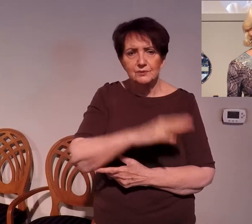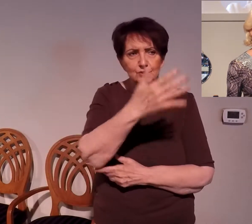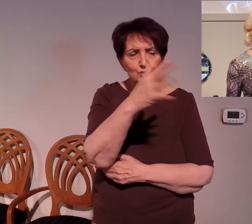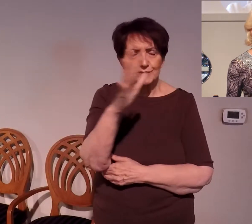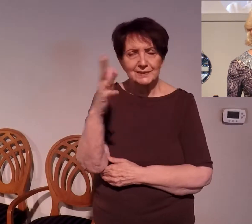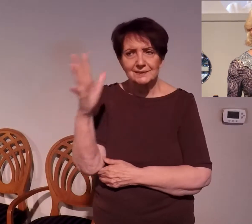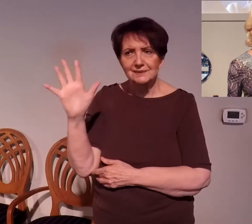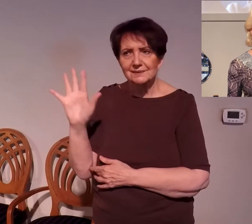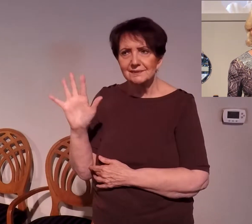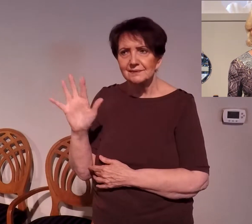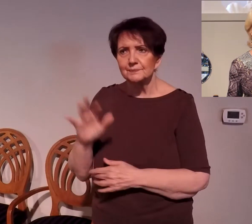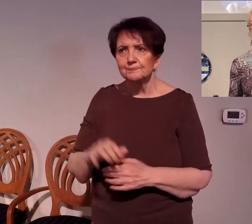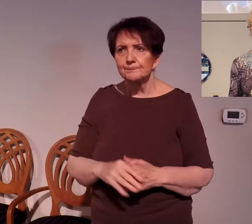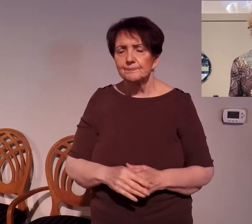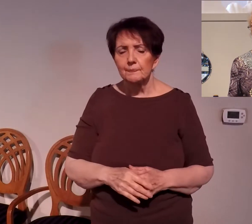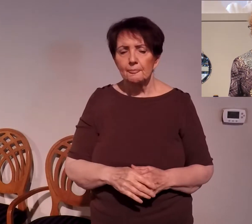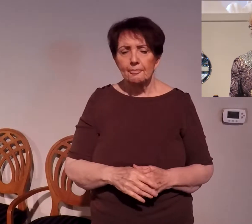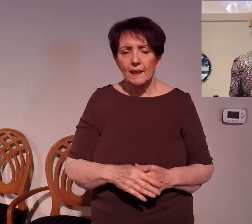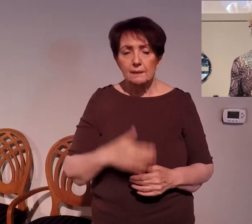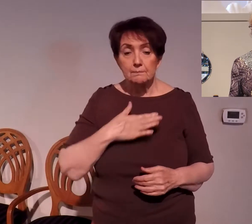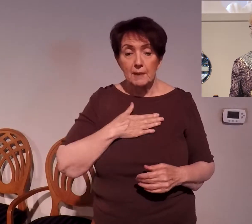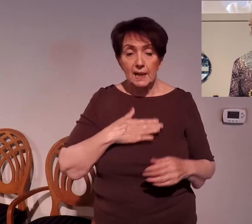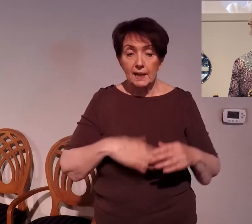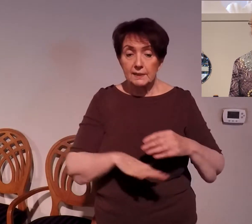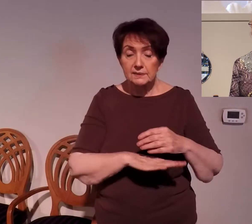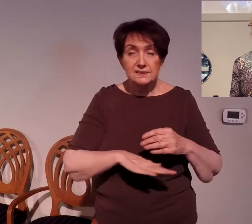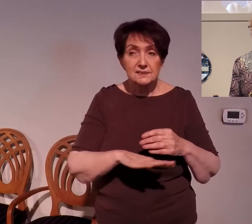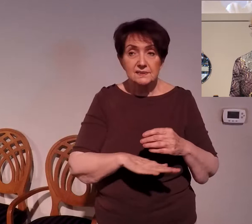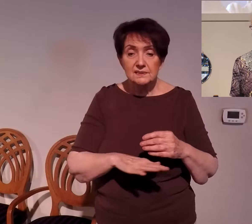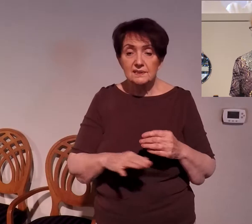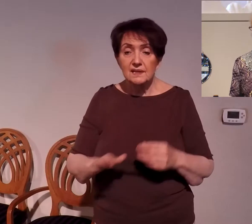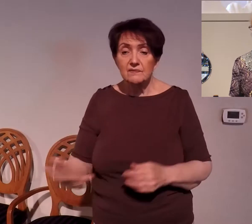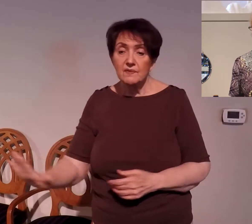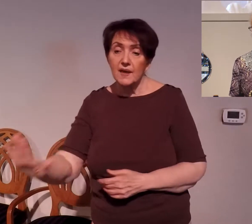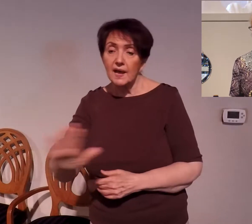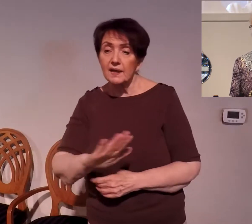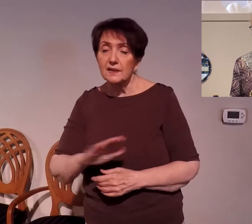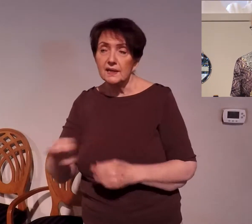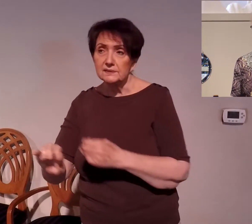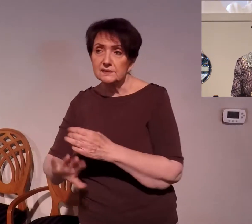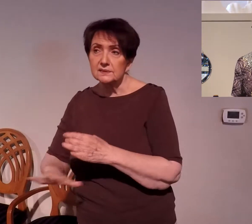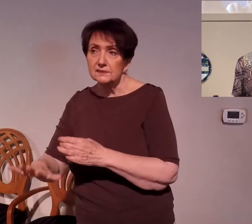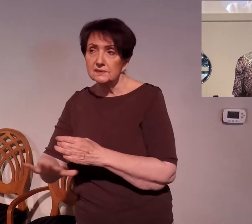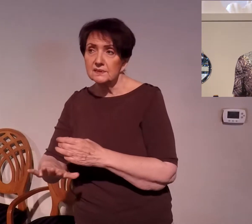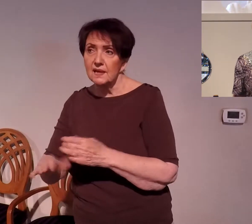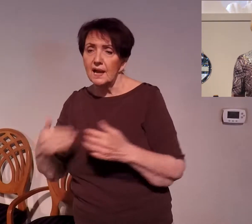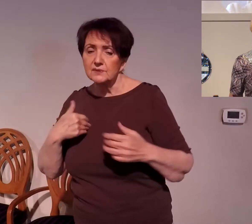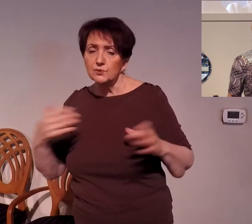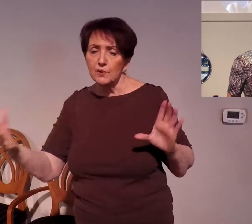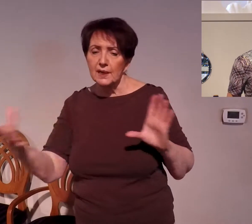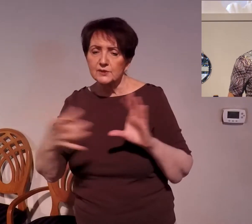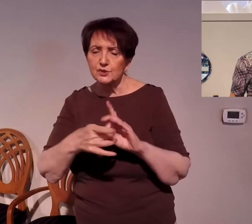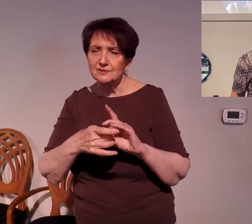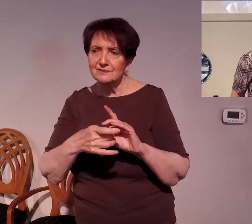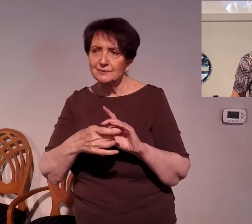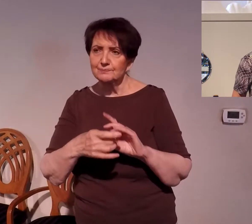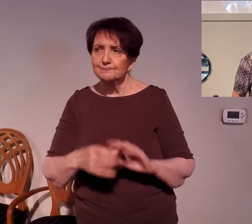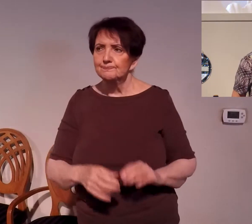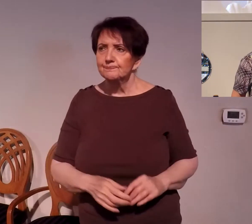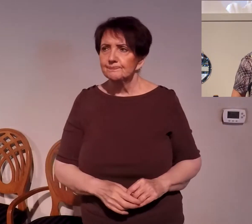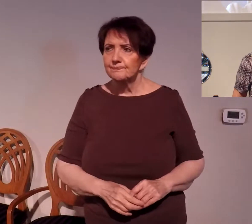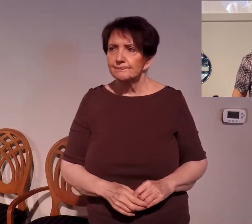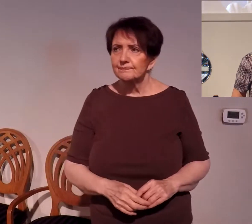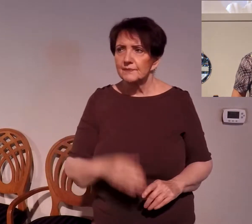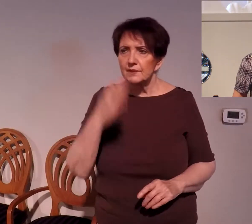my essence and that essence has built a relationship. And so this is why it